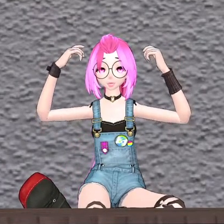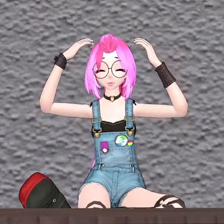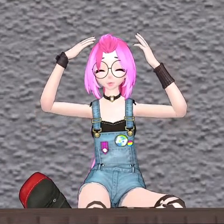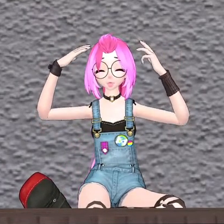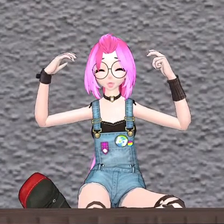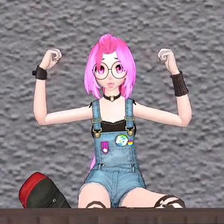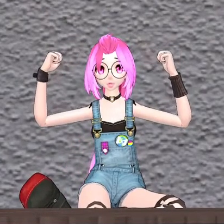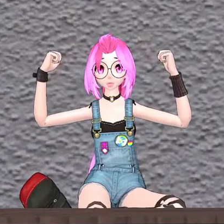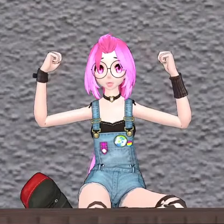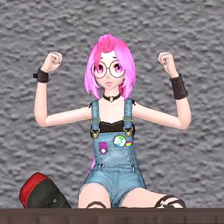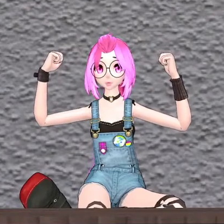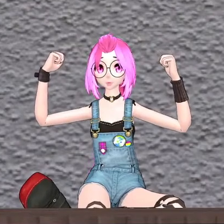Netherlands, Netherlands,